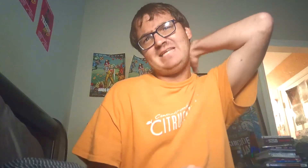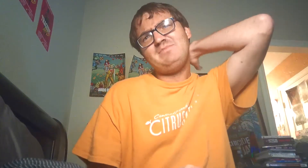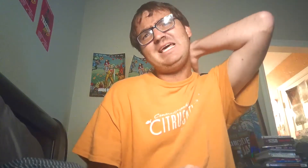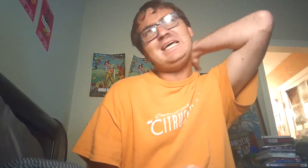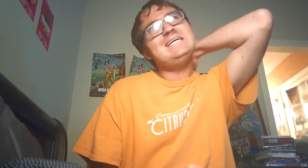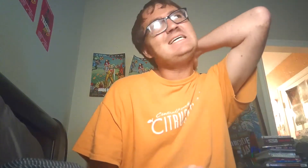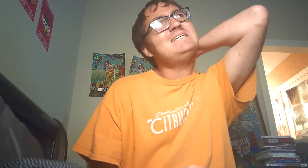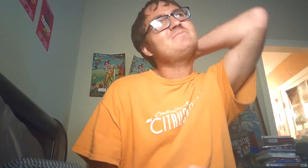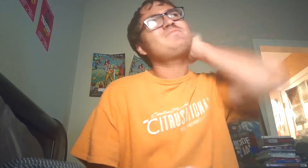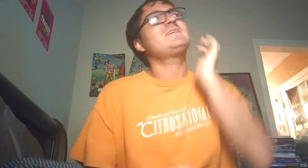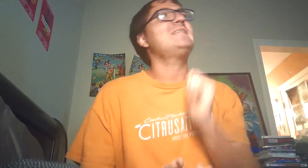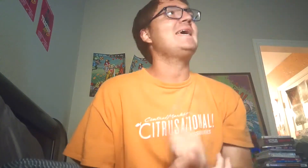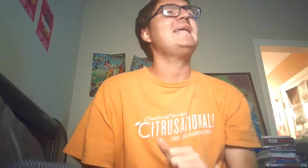me? Like, hello,